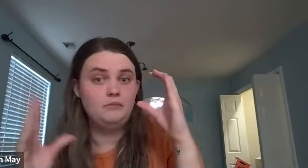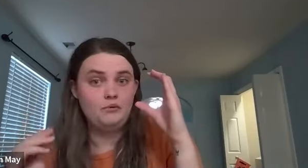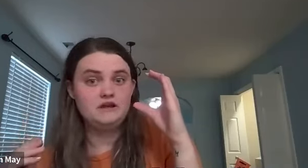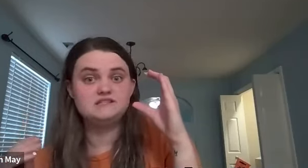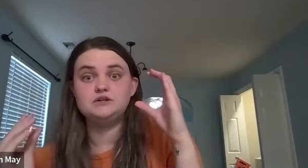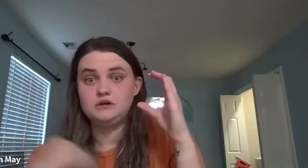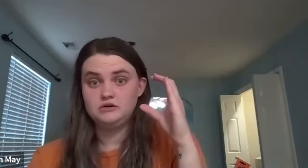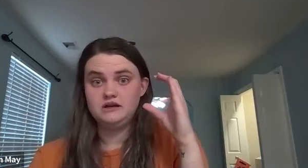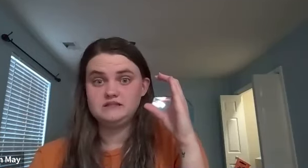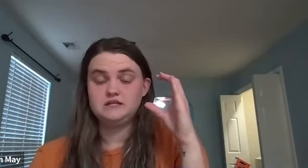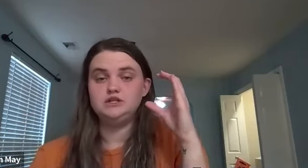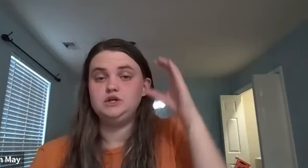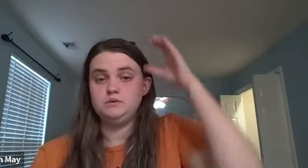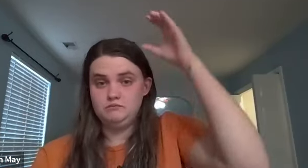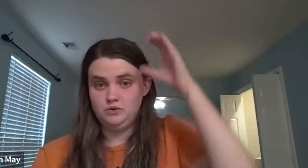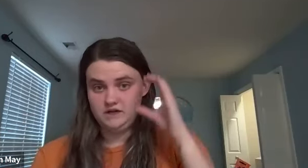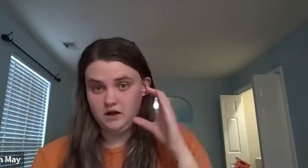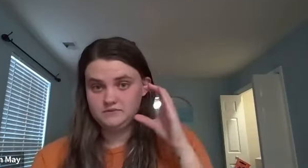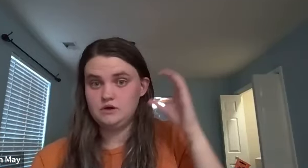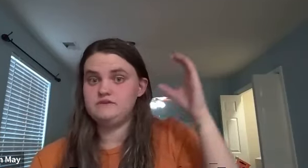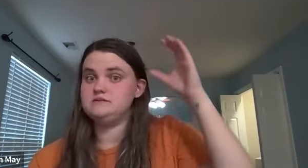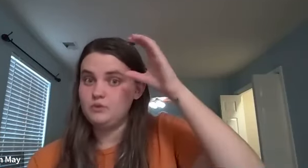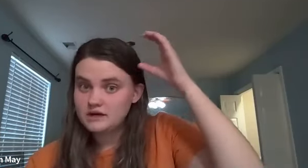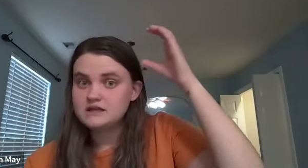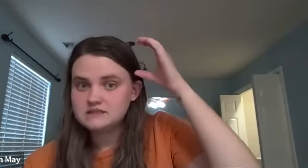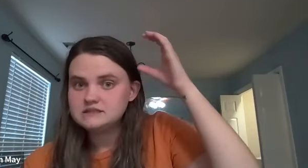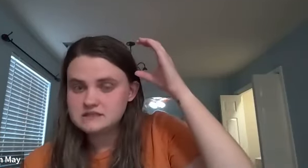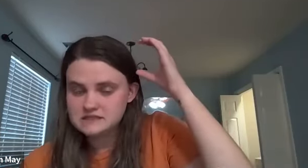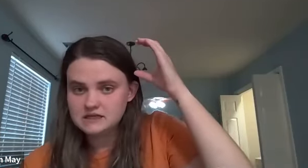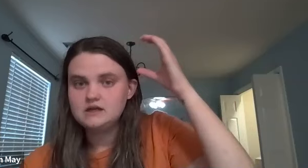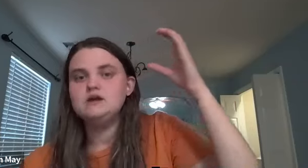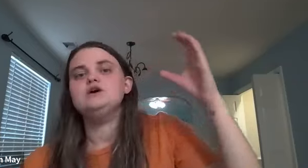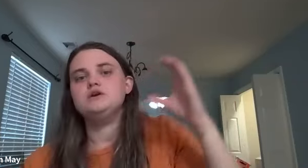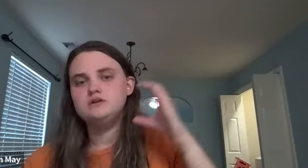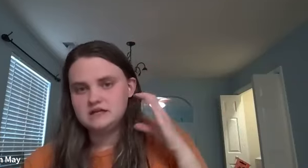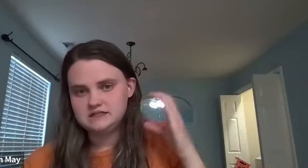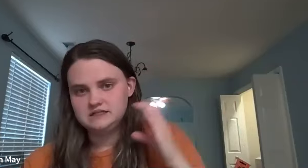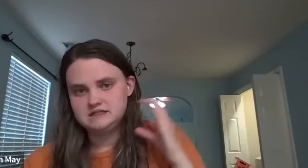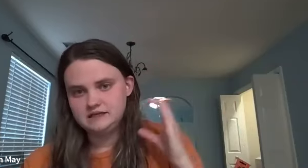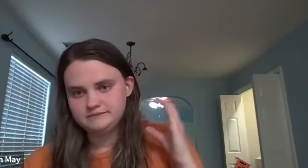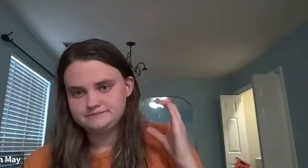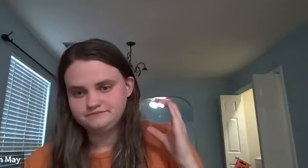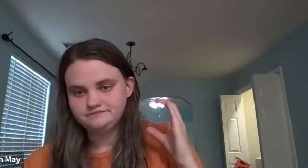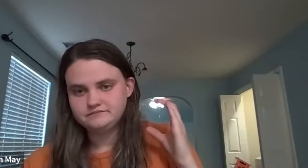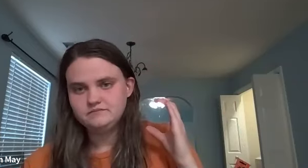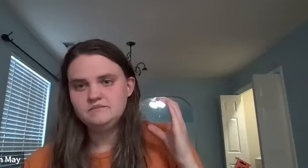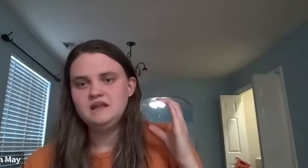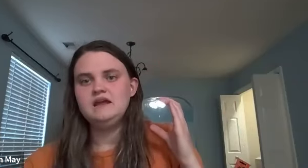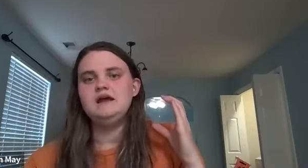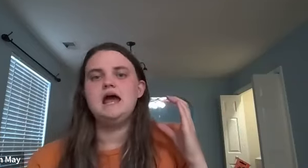boy cousin or a girl cousin, you would move it up. So if it's a boy cousin, a C, girl cousin, it's a C. Now, if you're